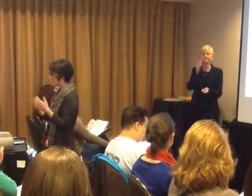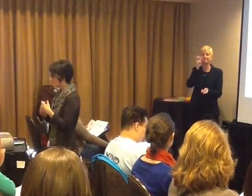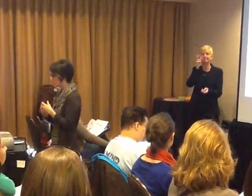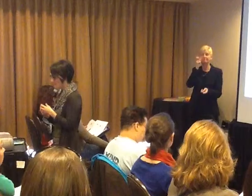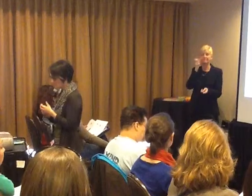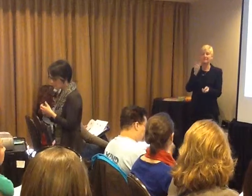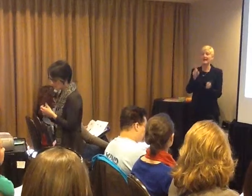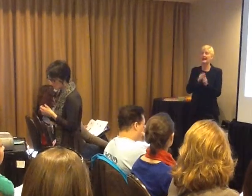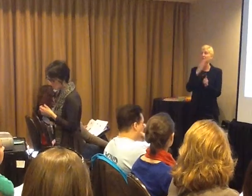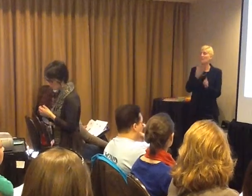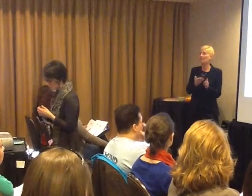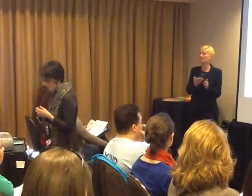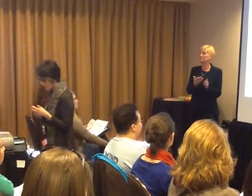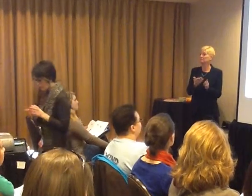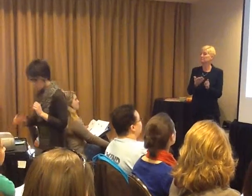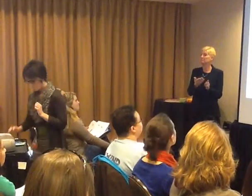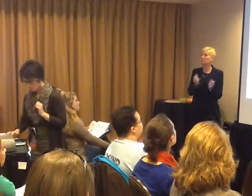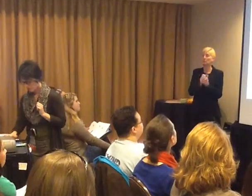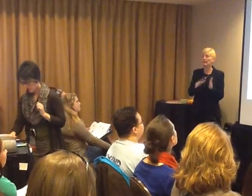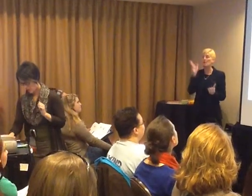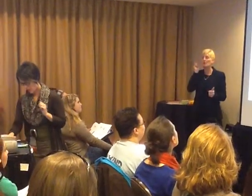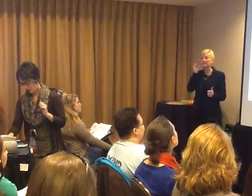that auditory input.